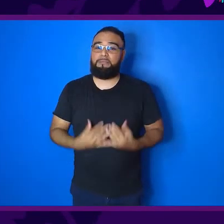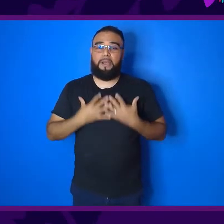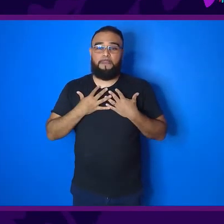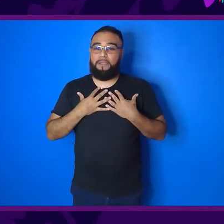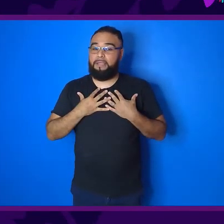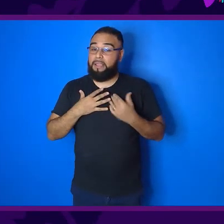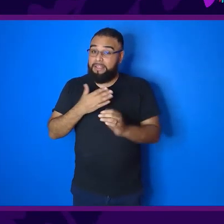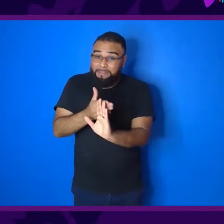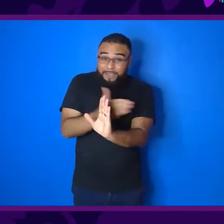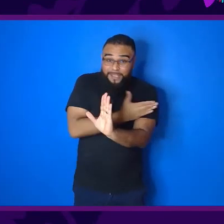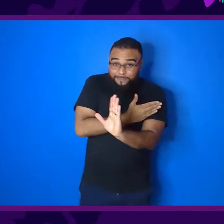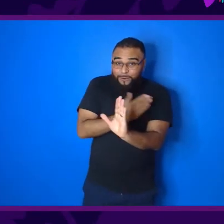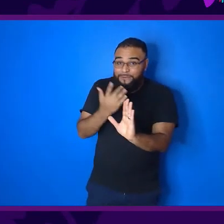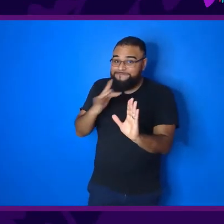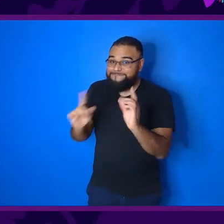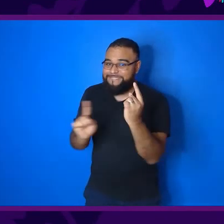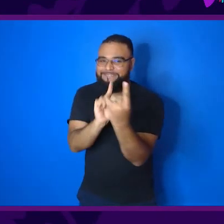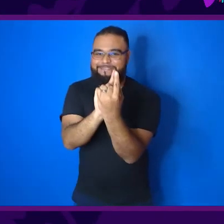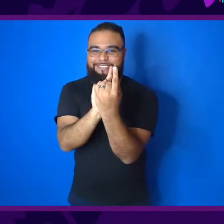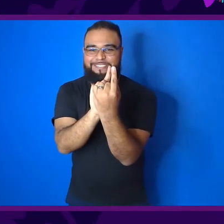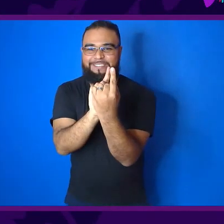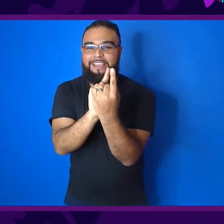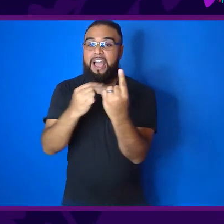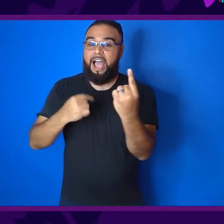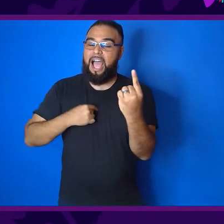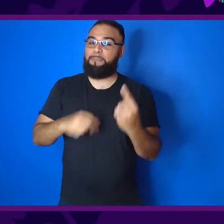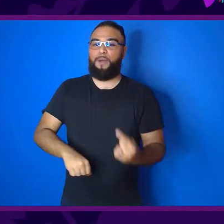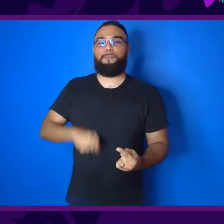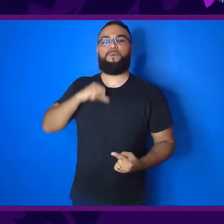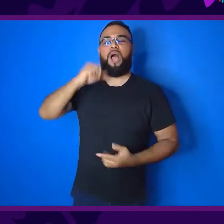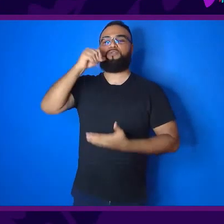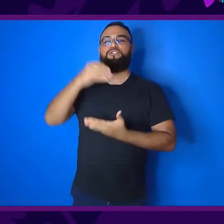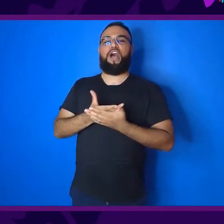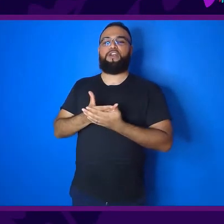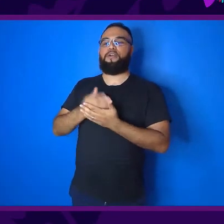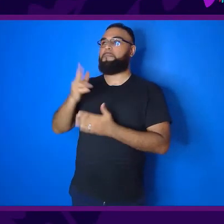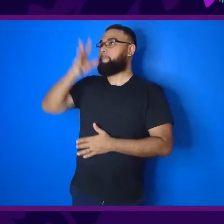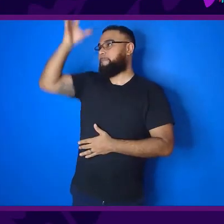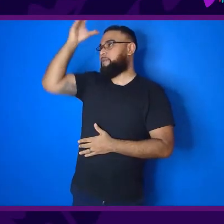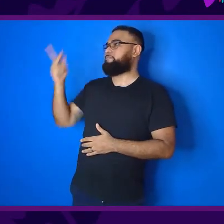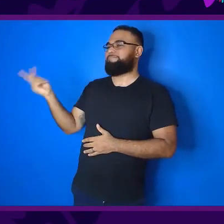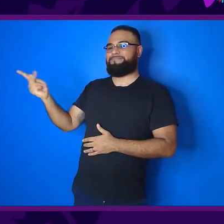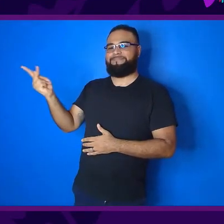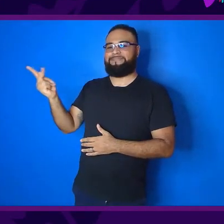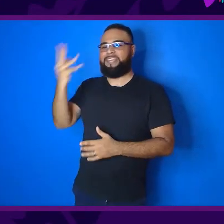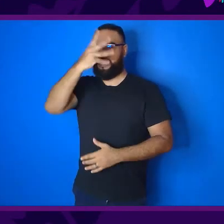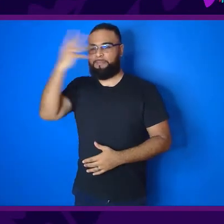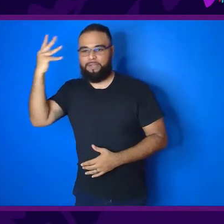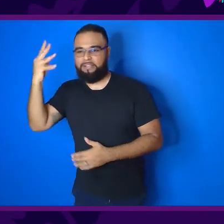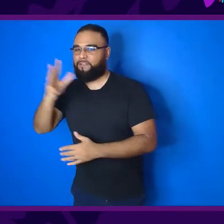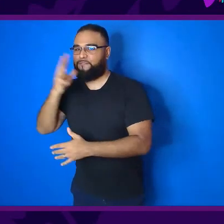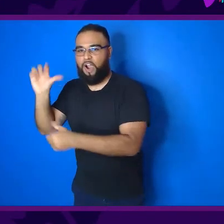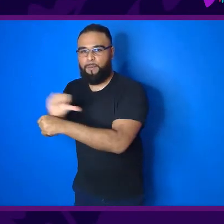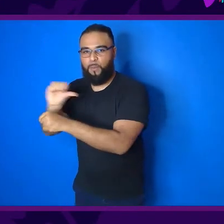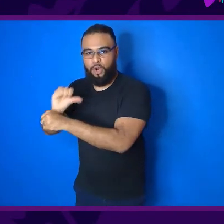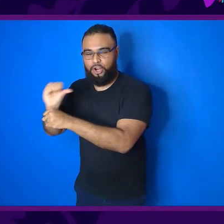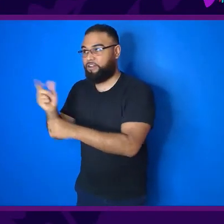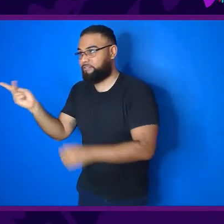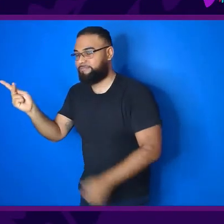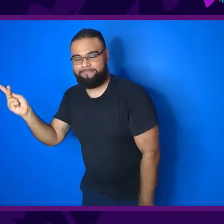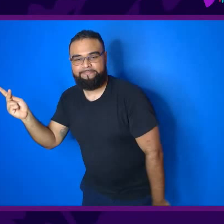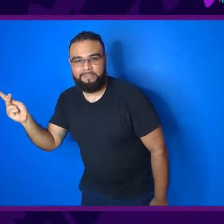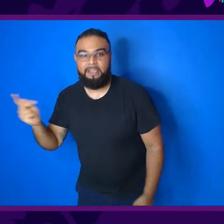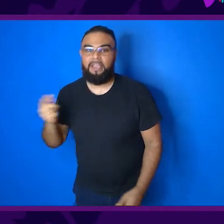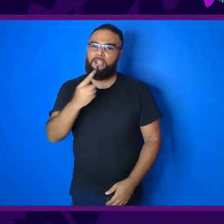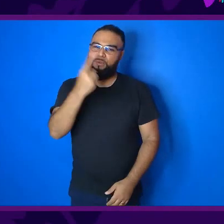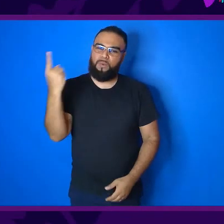proud daughter of immigrant farm workers, and your work in the fields to work for working families, to defend us against the